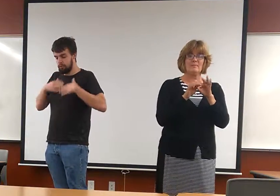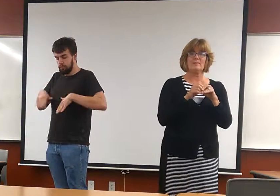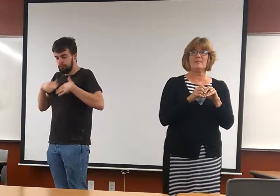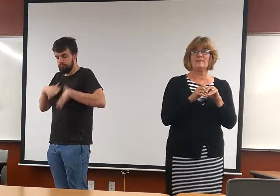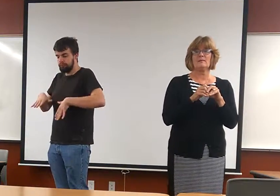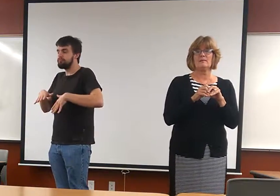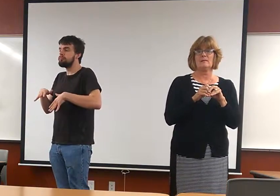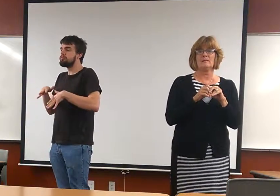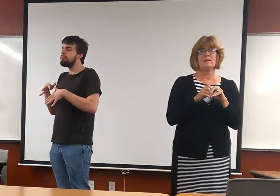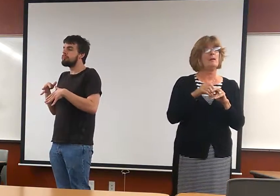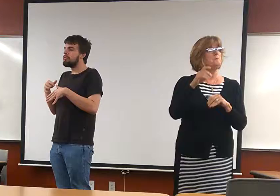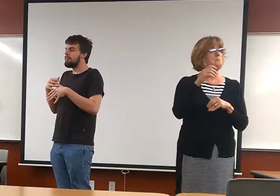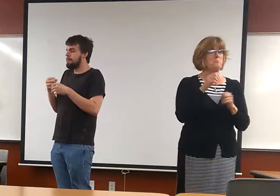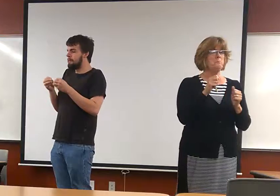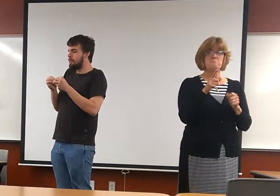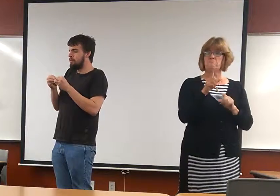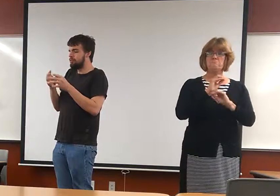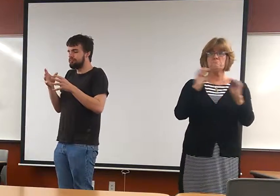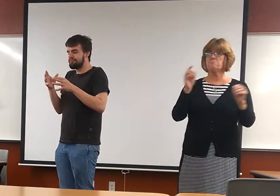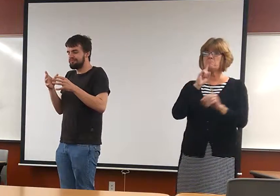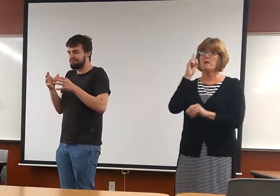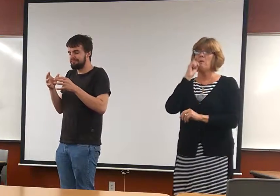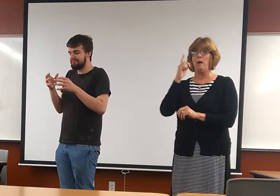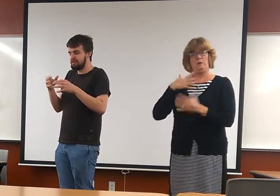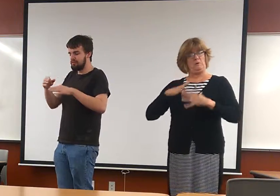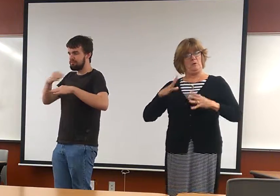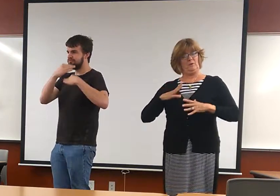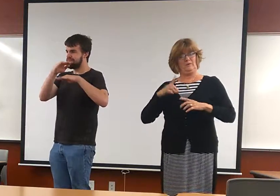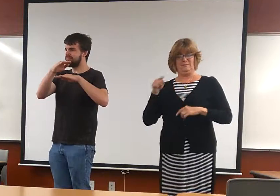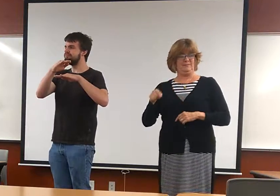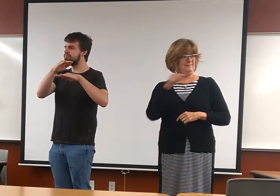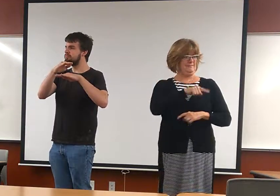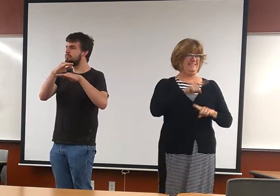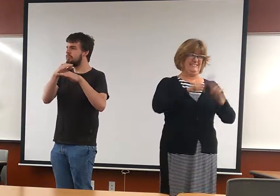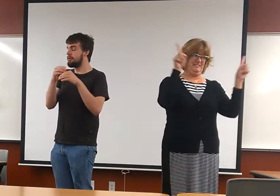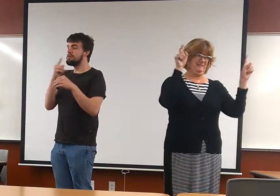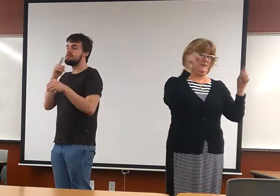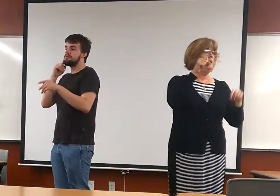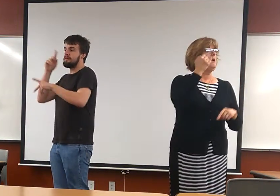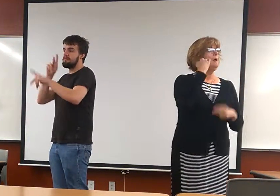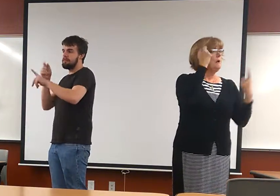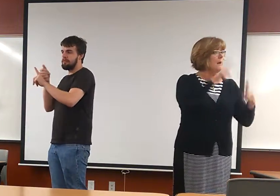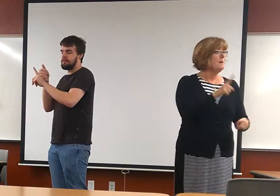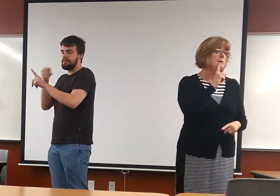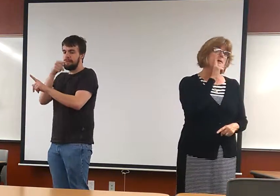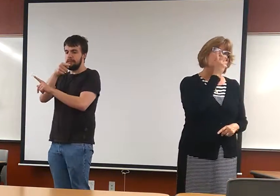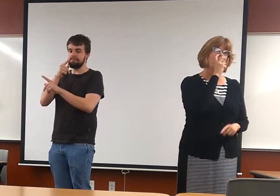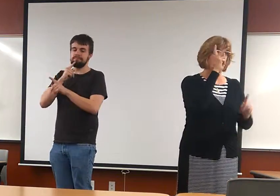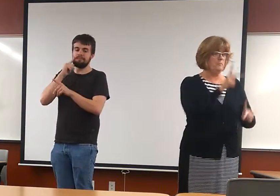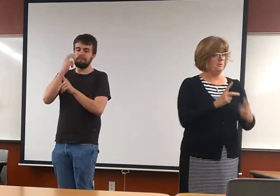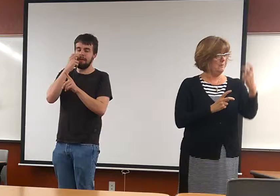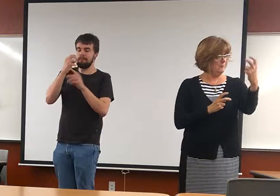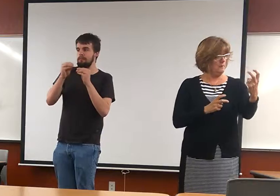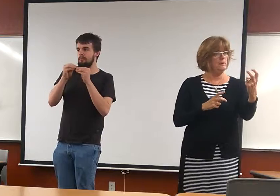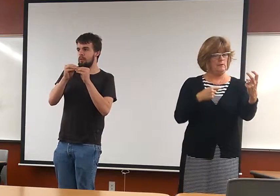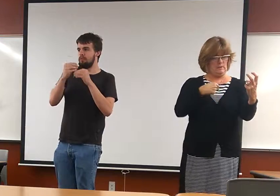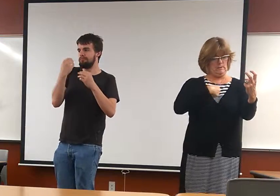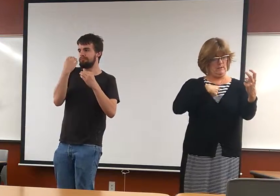than interpreting for deaf consumers. If we are working with a deafblind consumer, the interpreter should know the importance